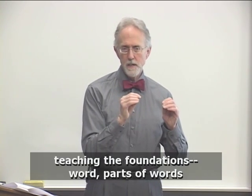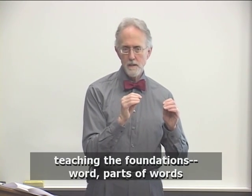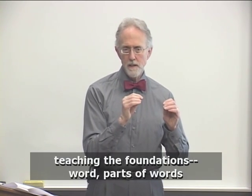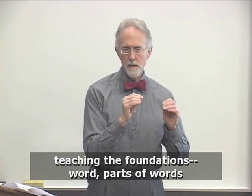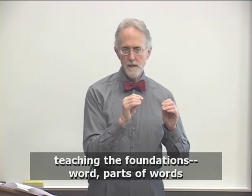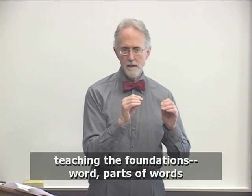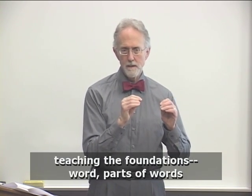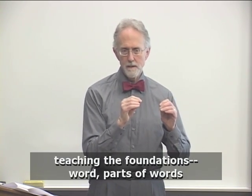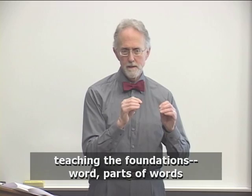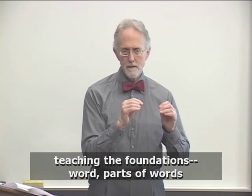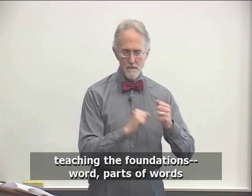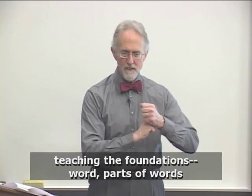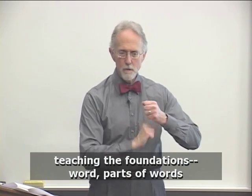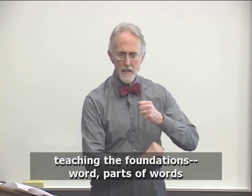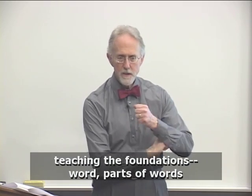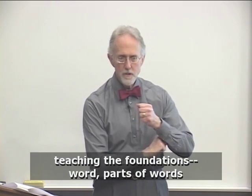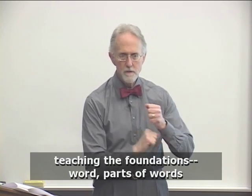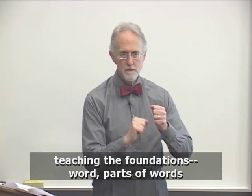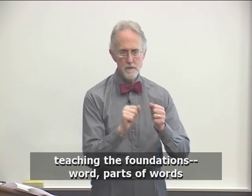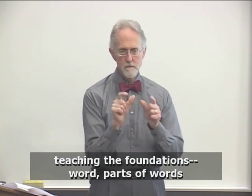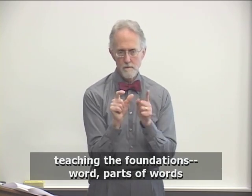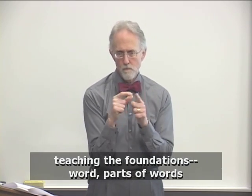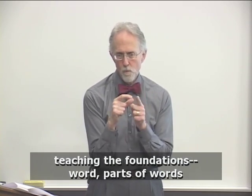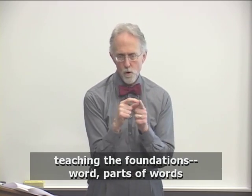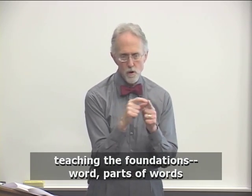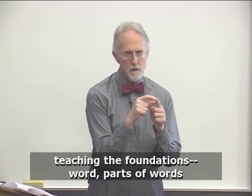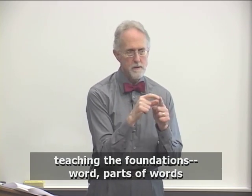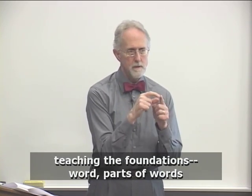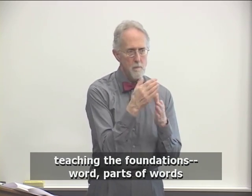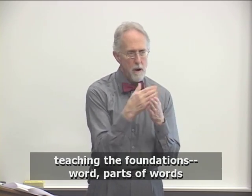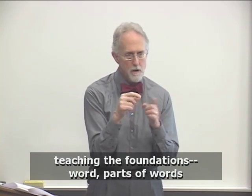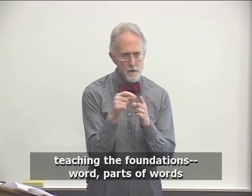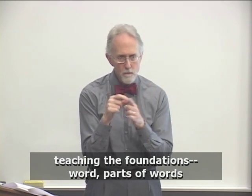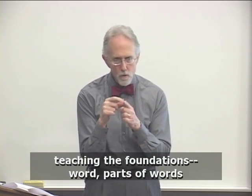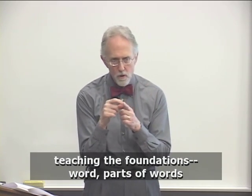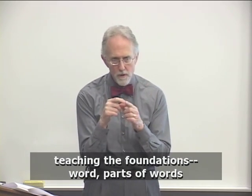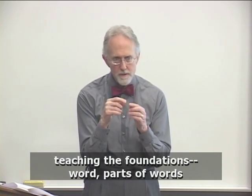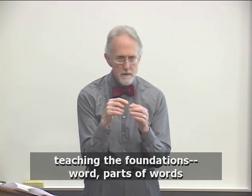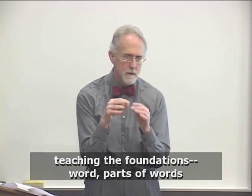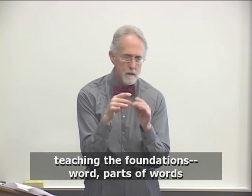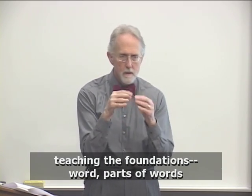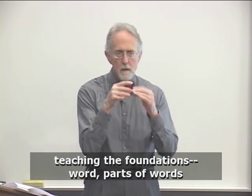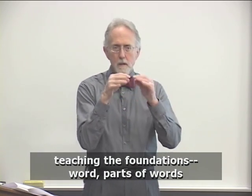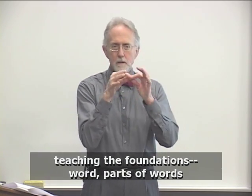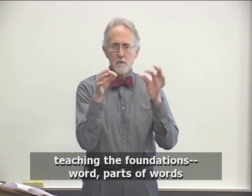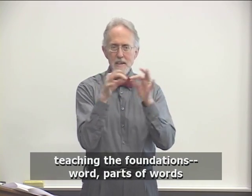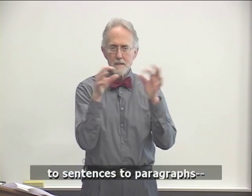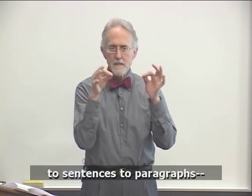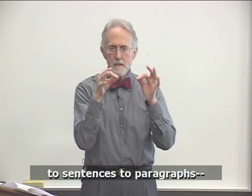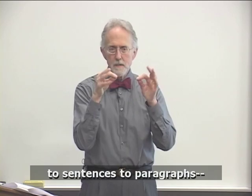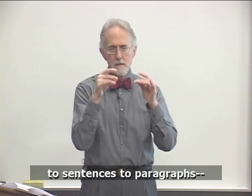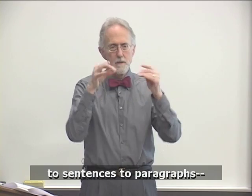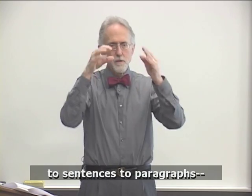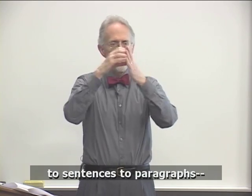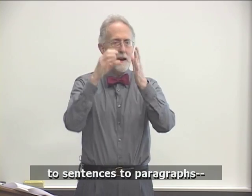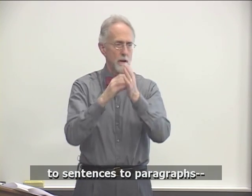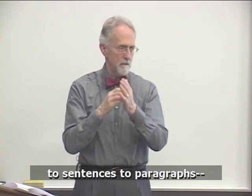Teaching the foundations, parts of words, to sentences, to